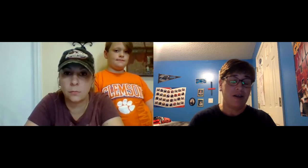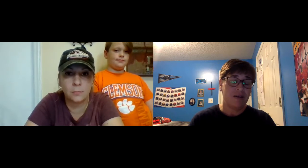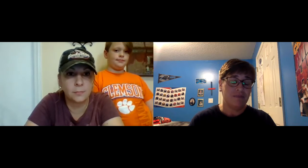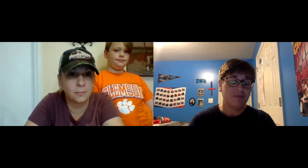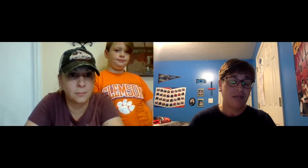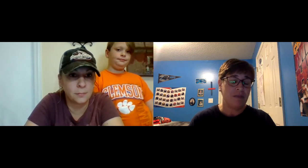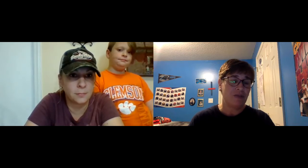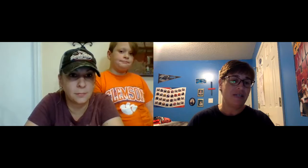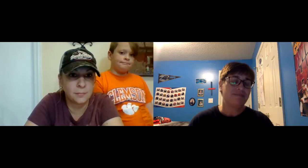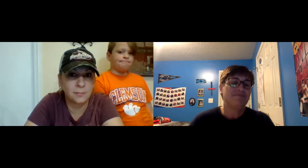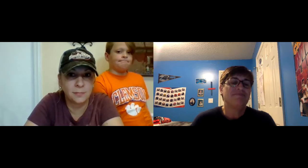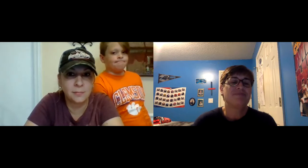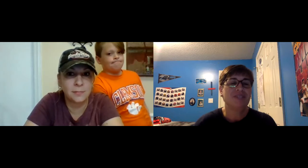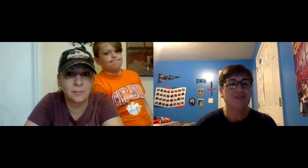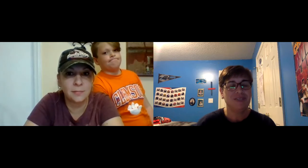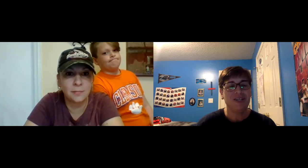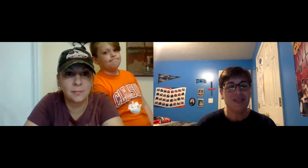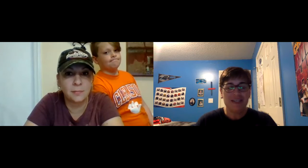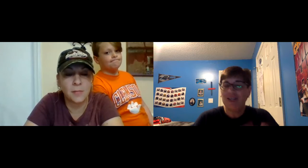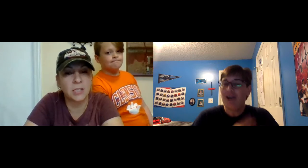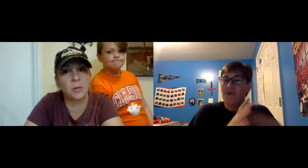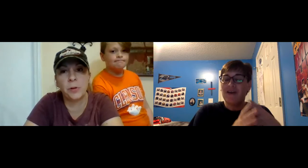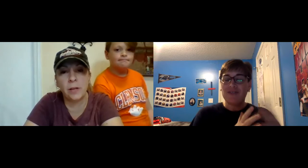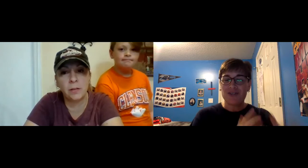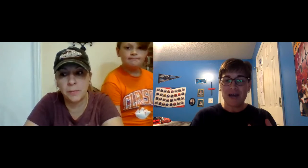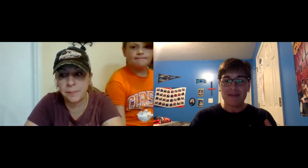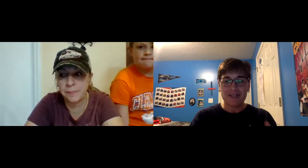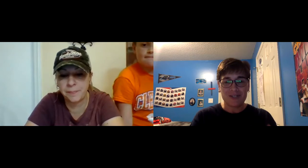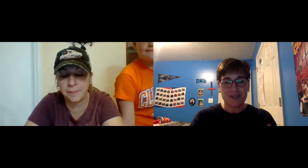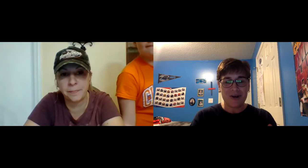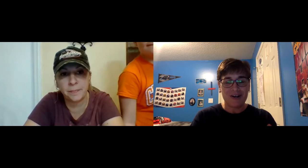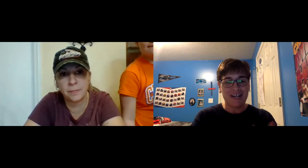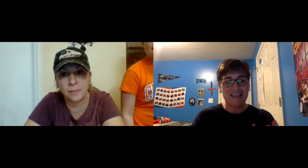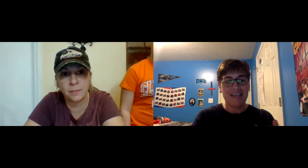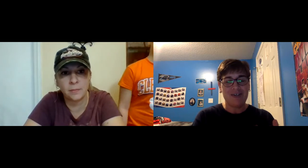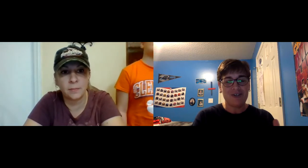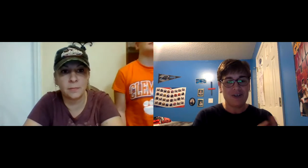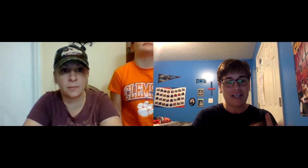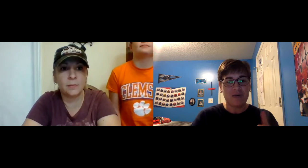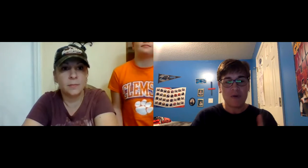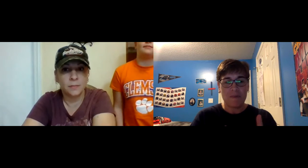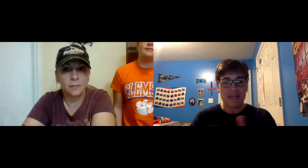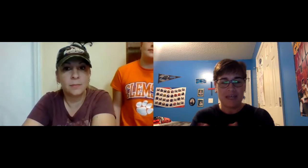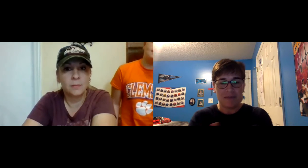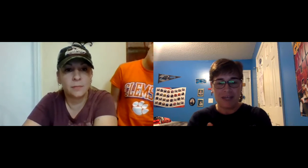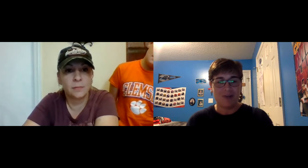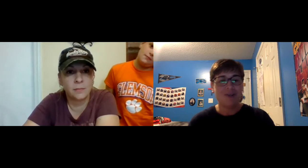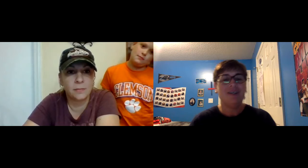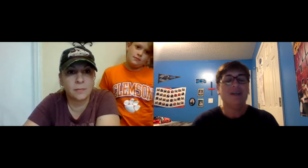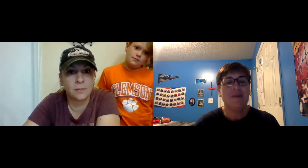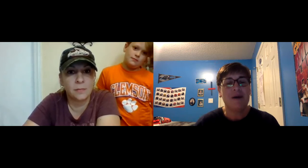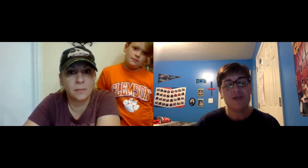teaching elementary. So you go wherever the job is to start, and then you start to get a little more picky and